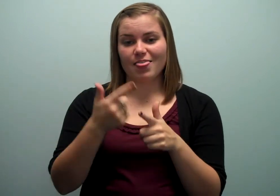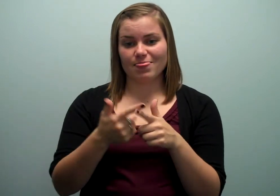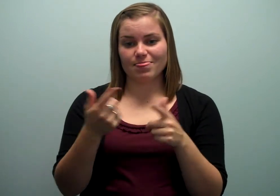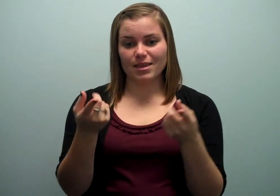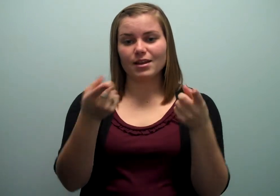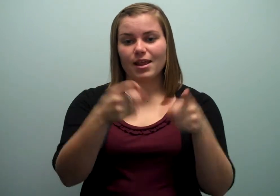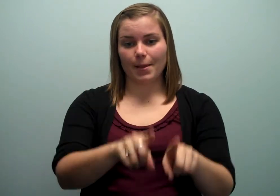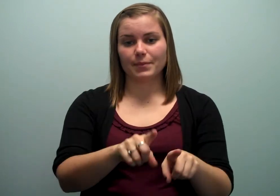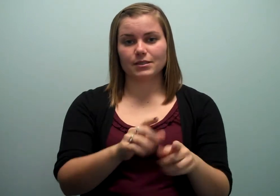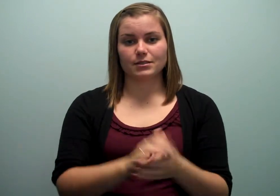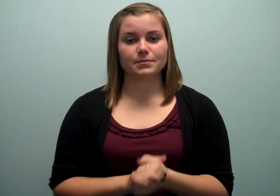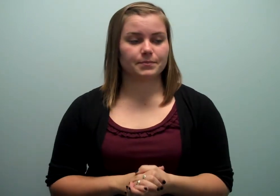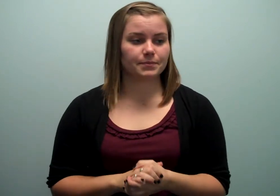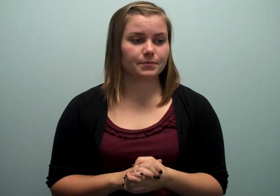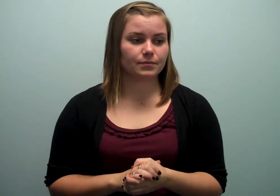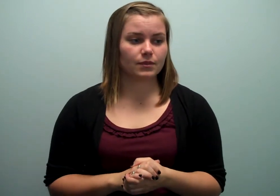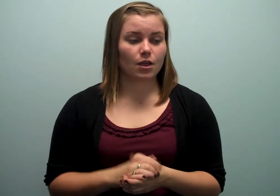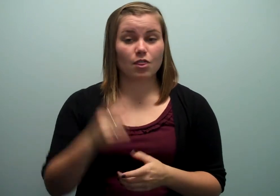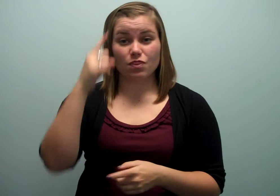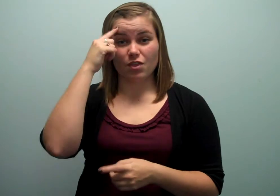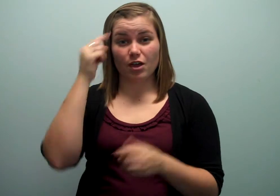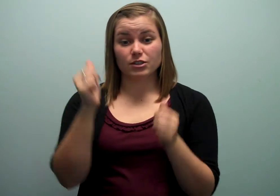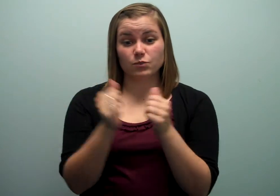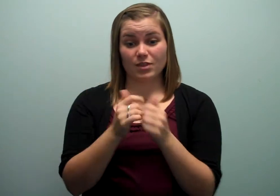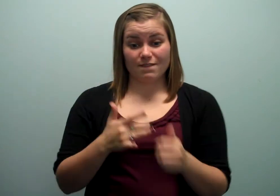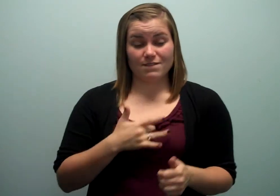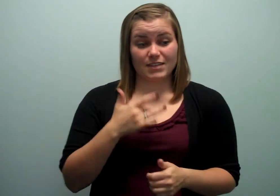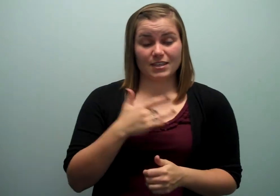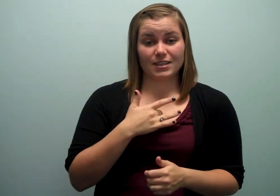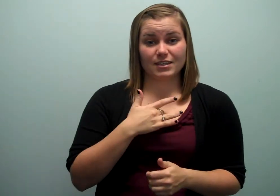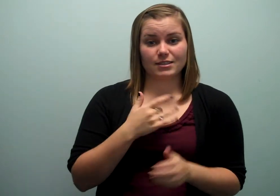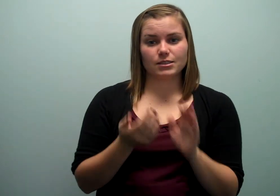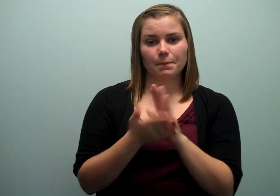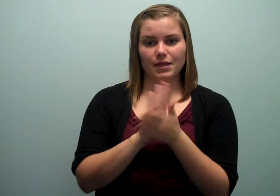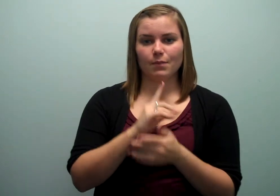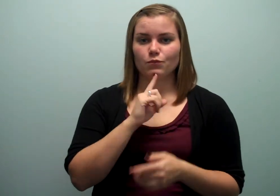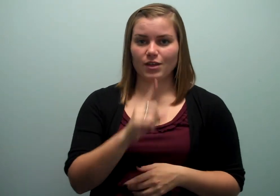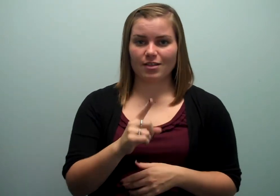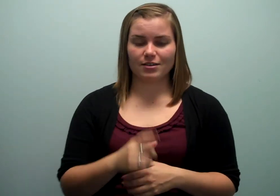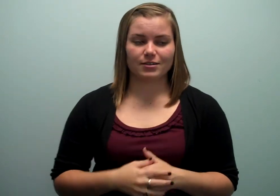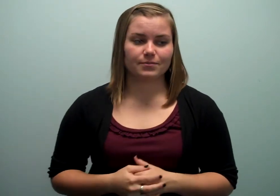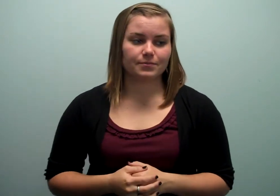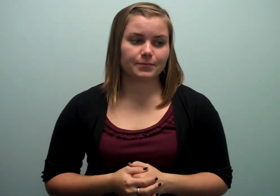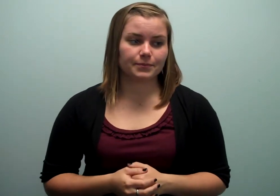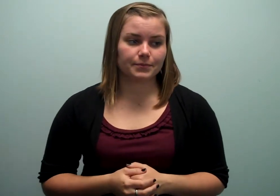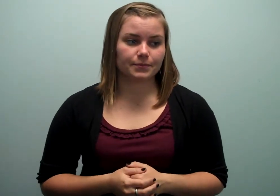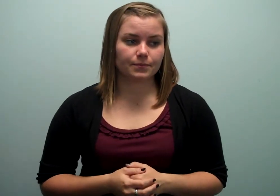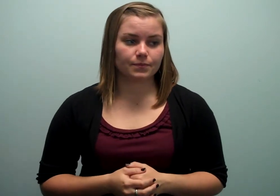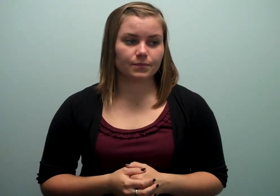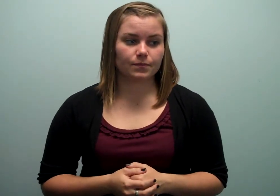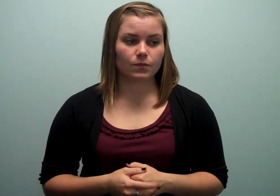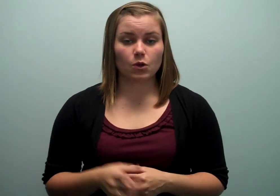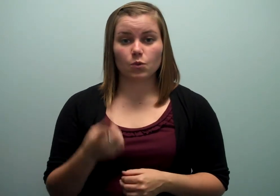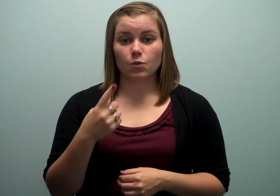being. Thoughts with feeling become reality. We must create what we do in this